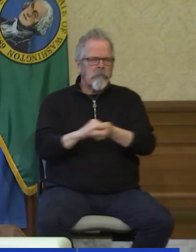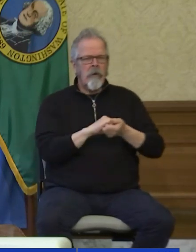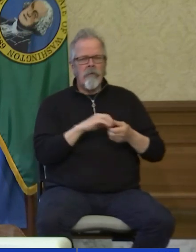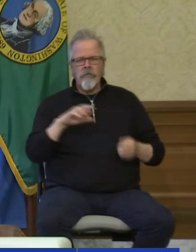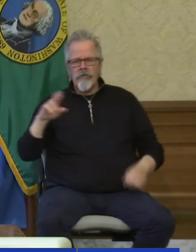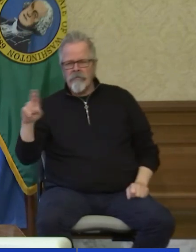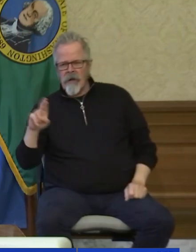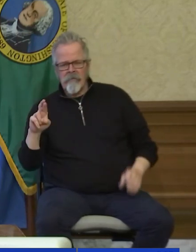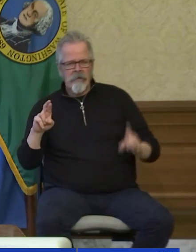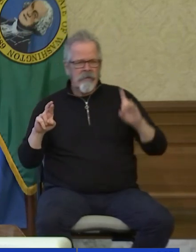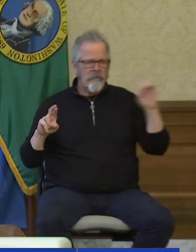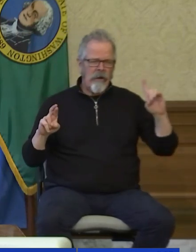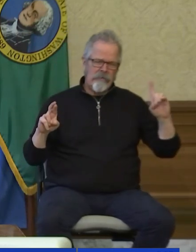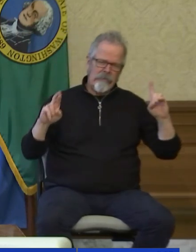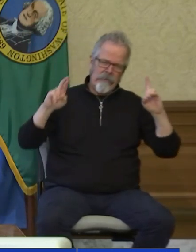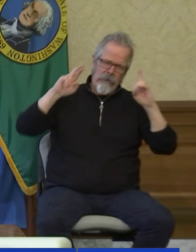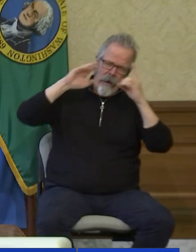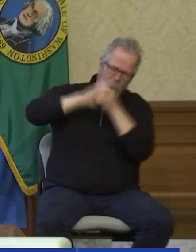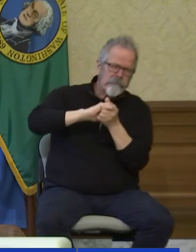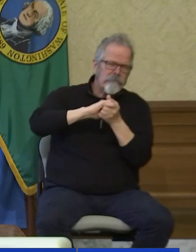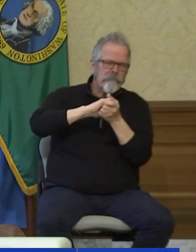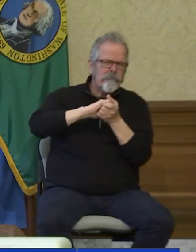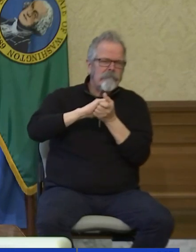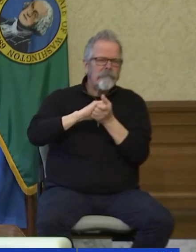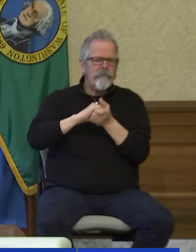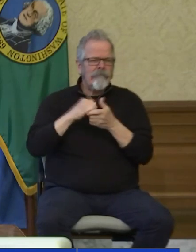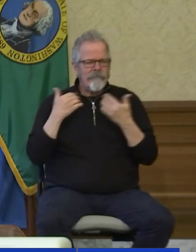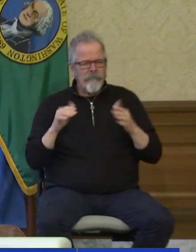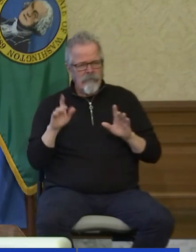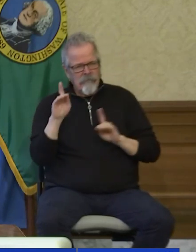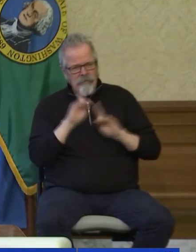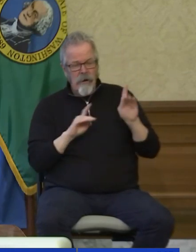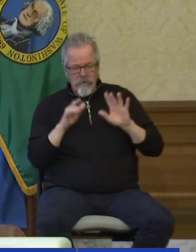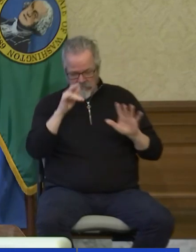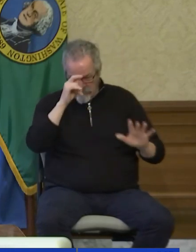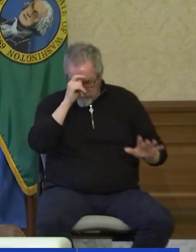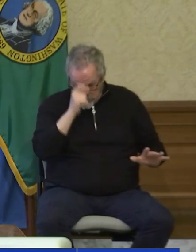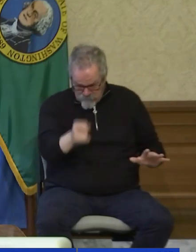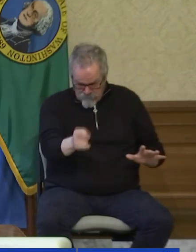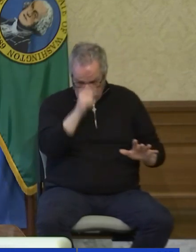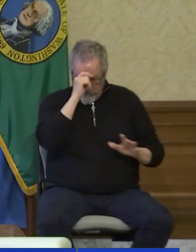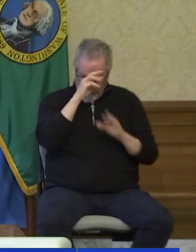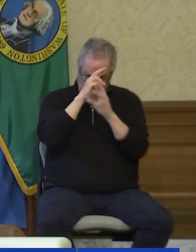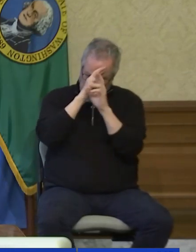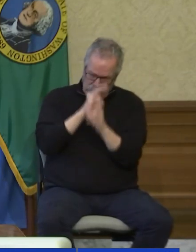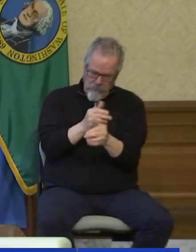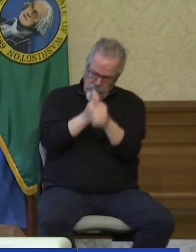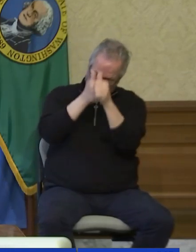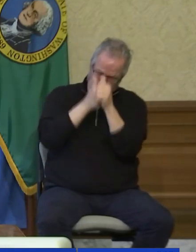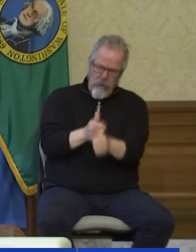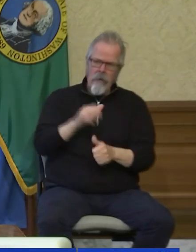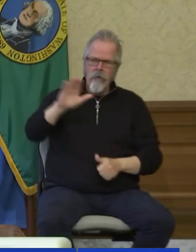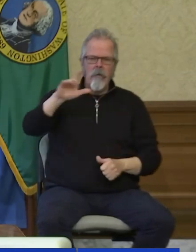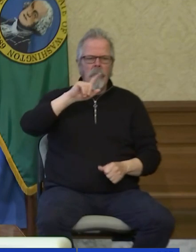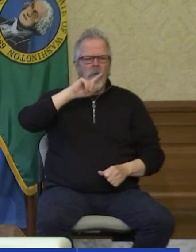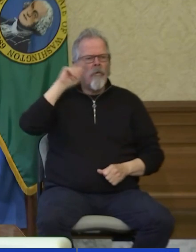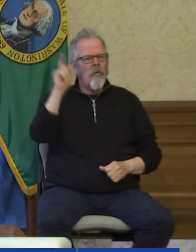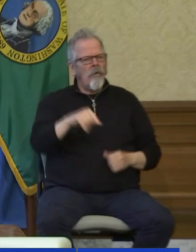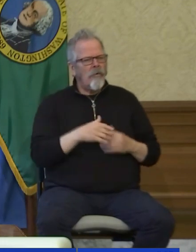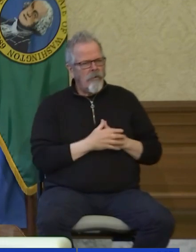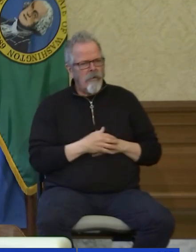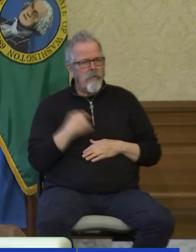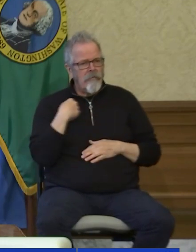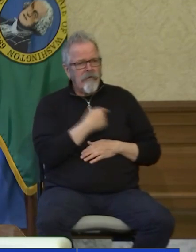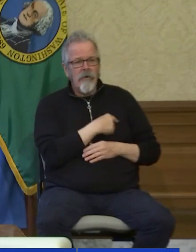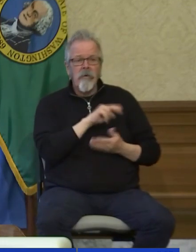criminality virtually at all. The only case we've had to file was against a landlord who tried to evict people against our moratorium on